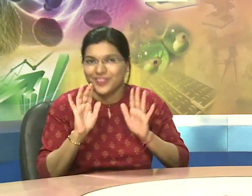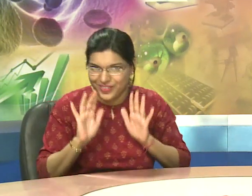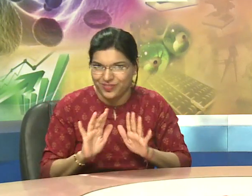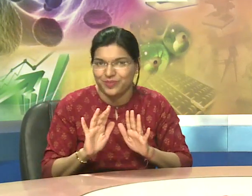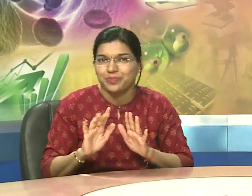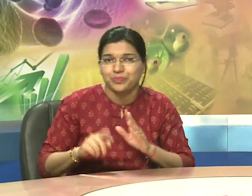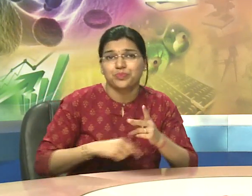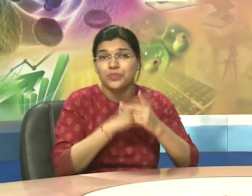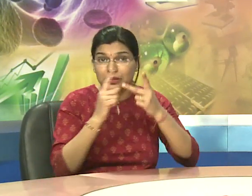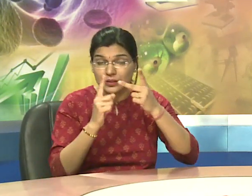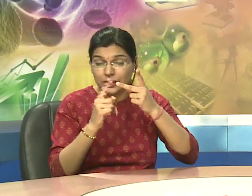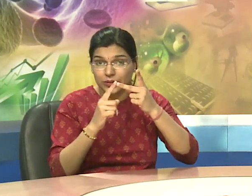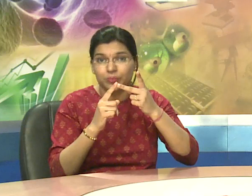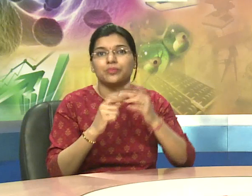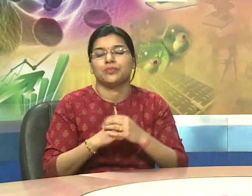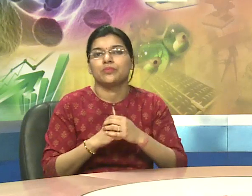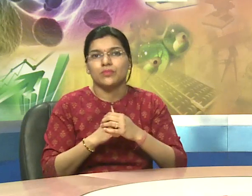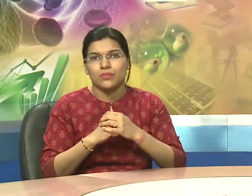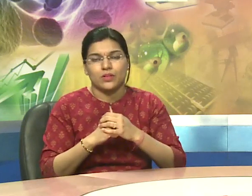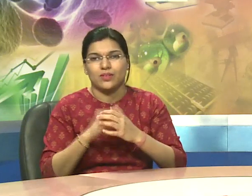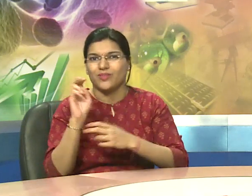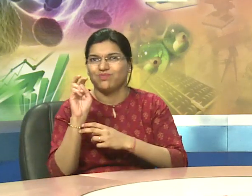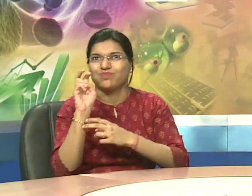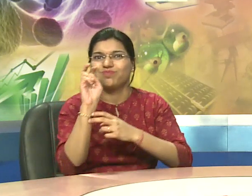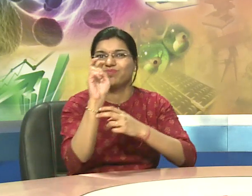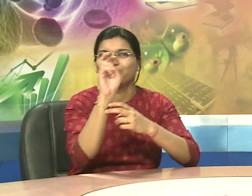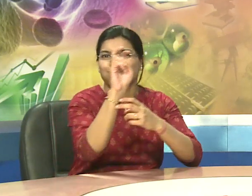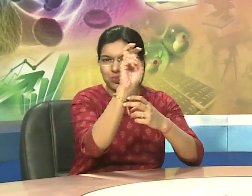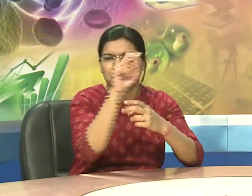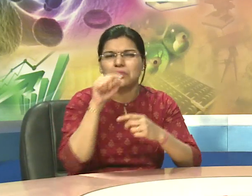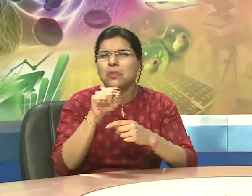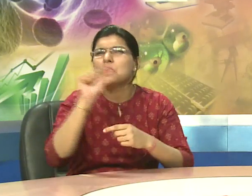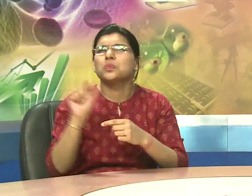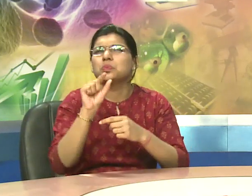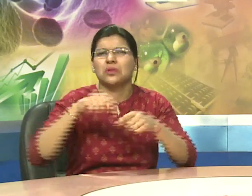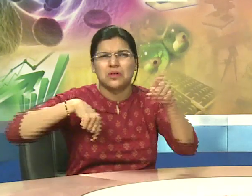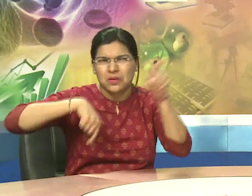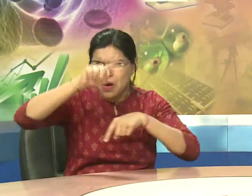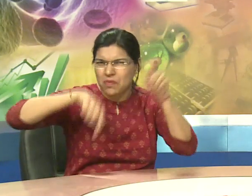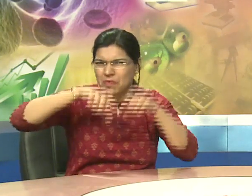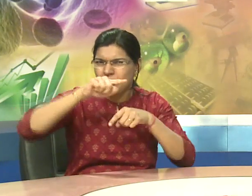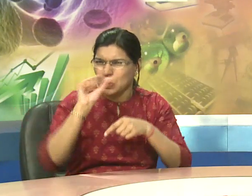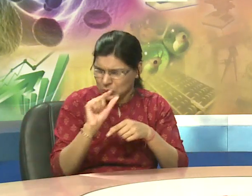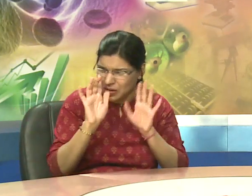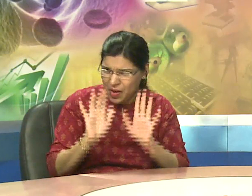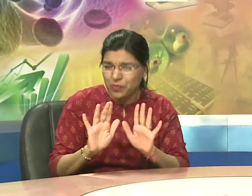Railway helps in us in that. Second is ropeway transport.